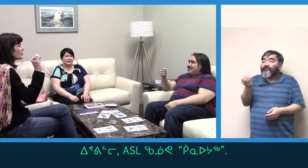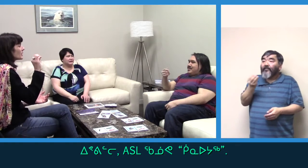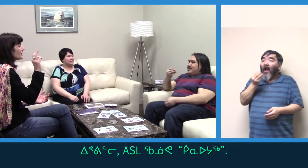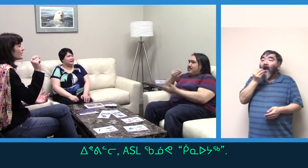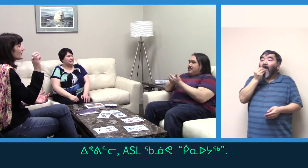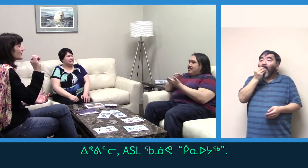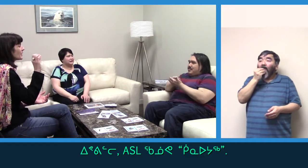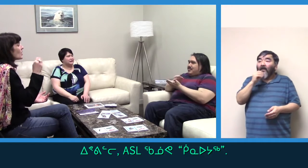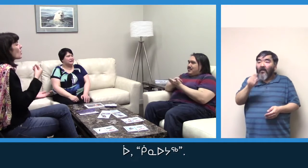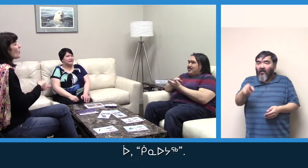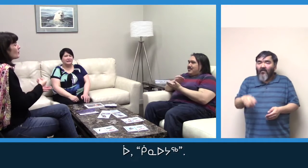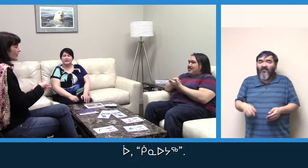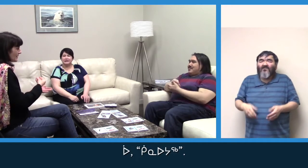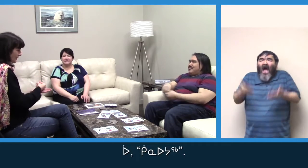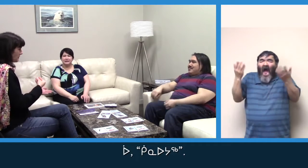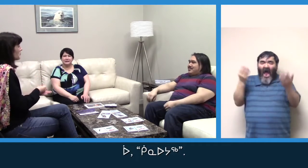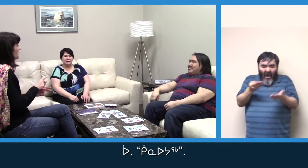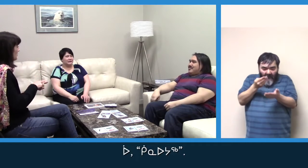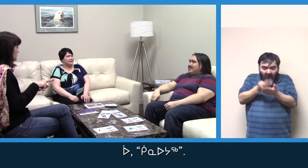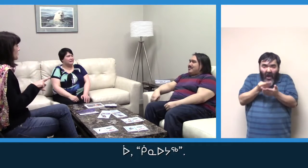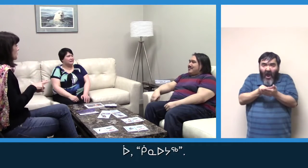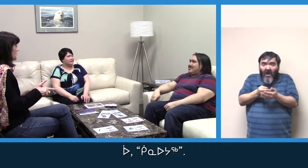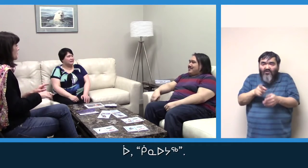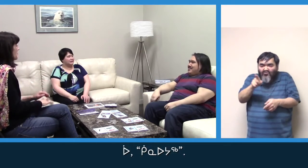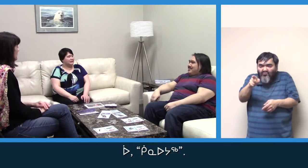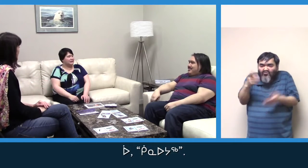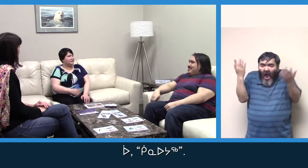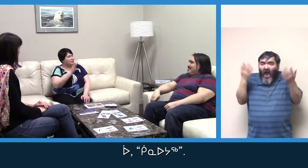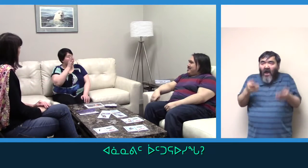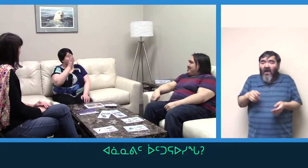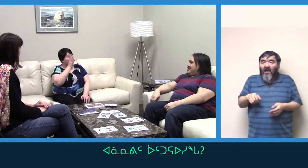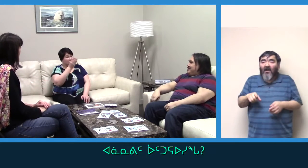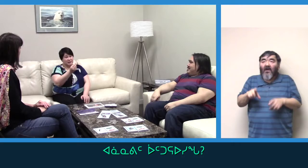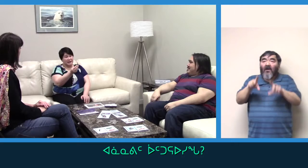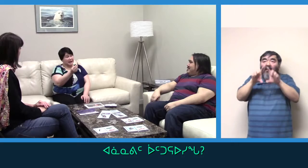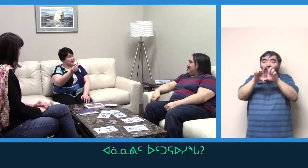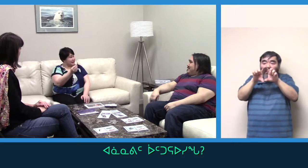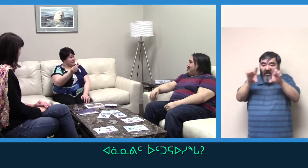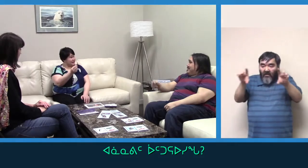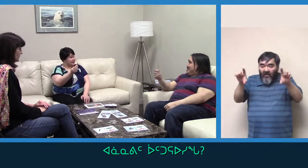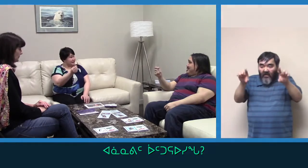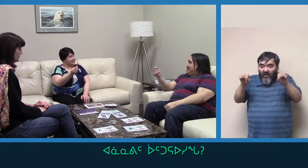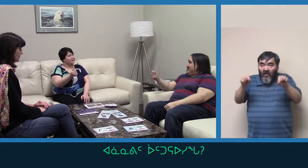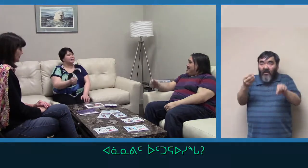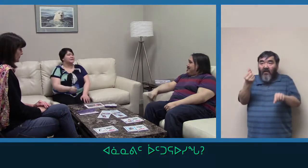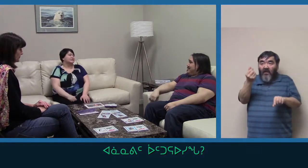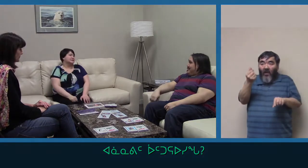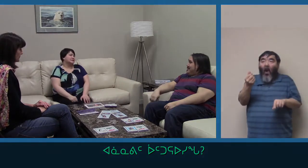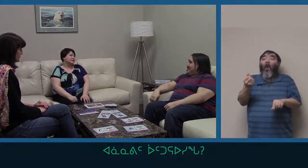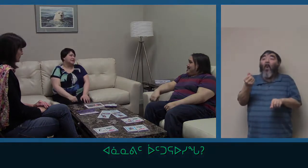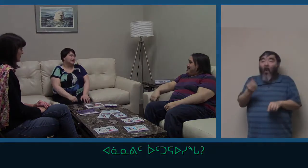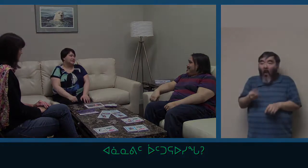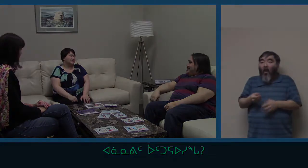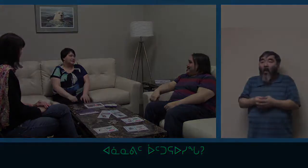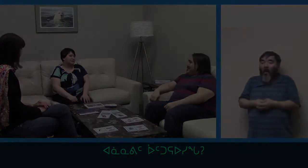what's money? Oh, money. Different. So mom goes like this.